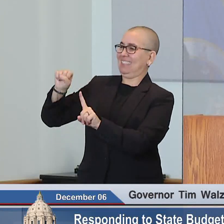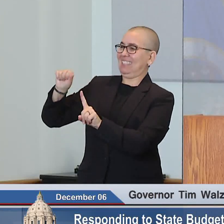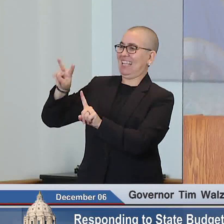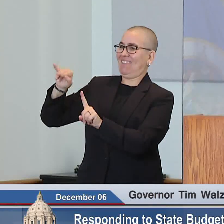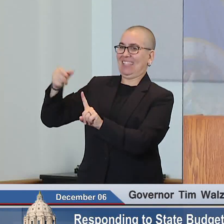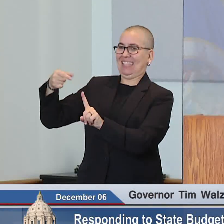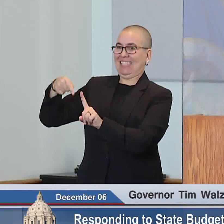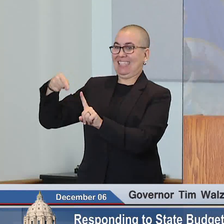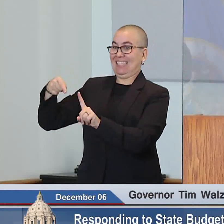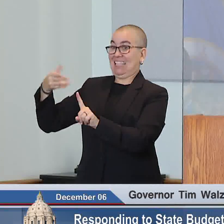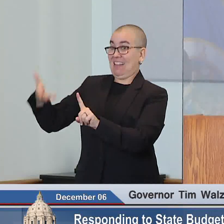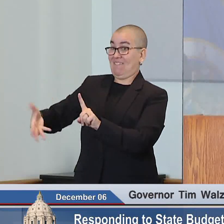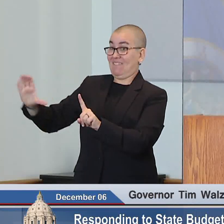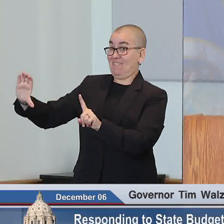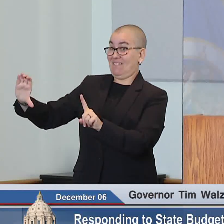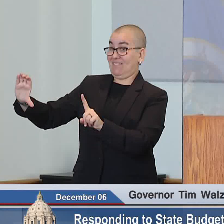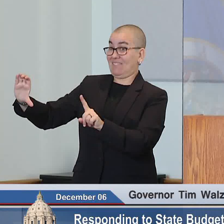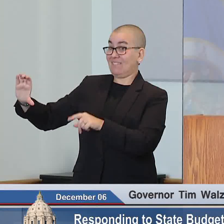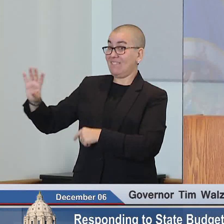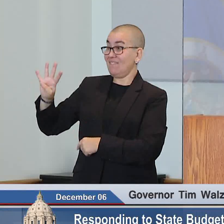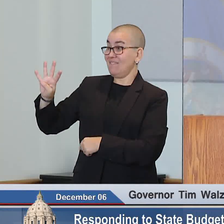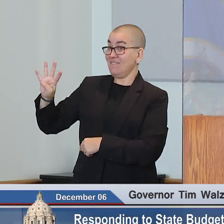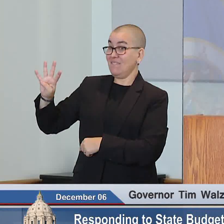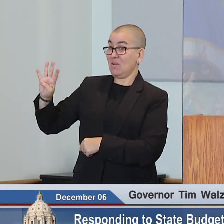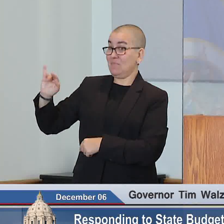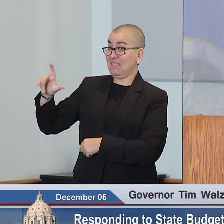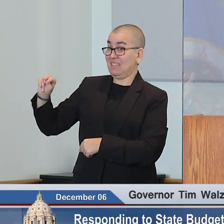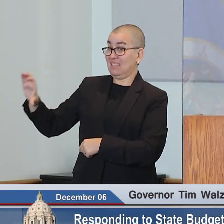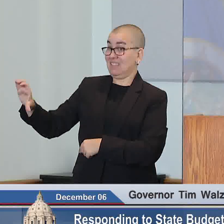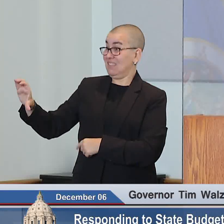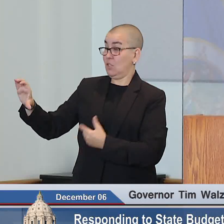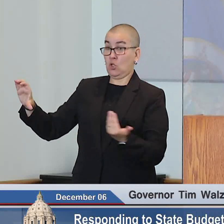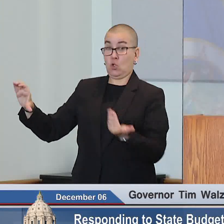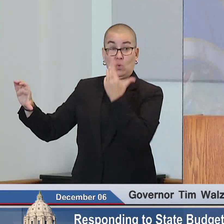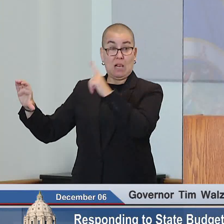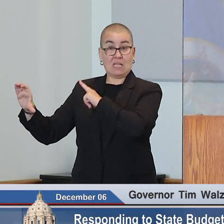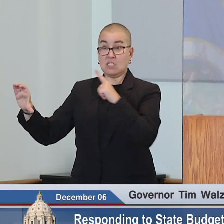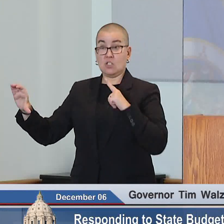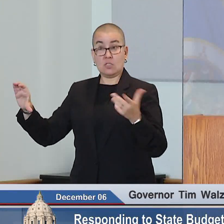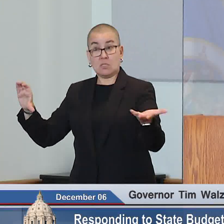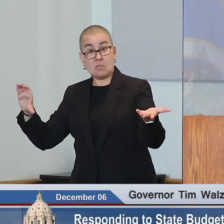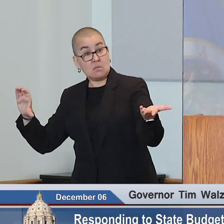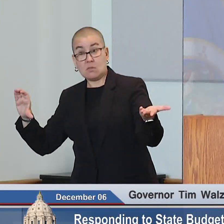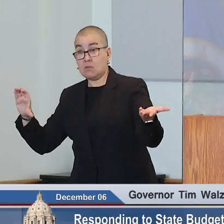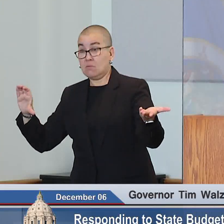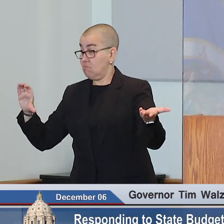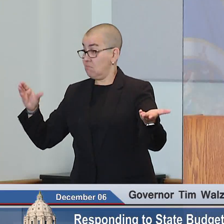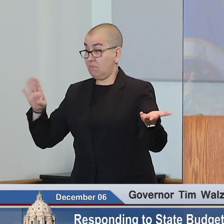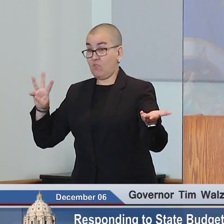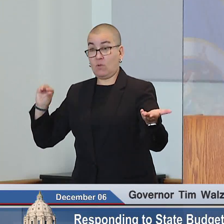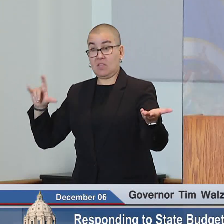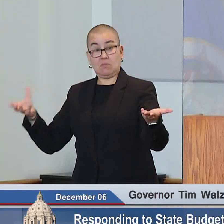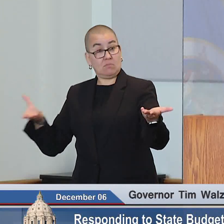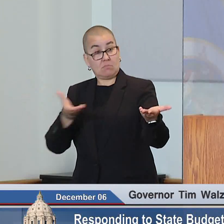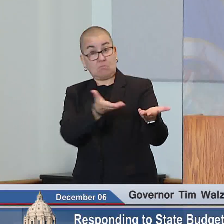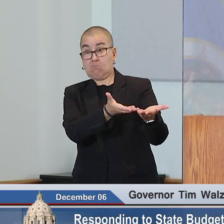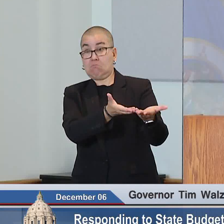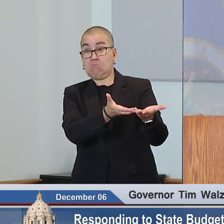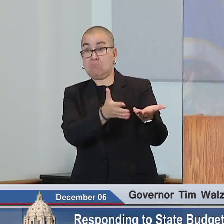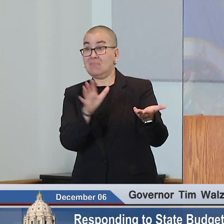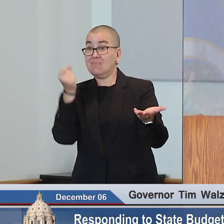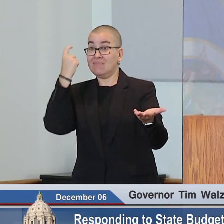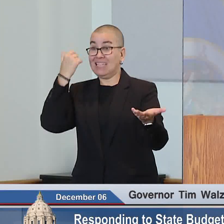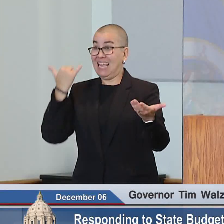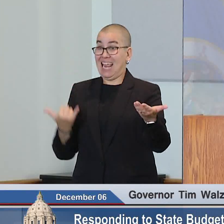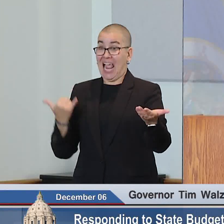incoming group of legislators, and they could have a piece of that. I think, though, with that idea of, you know, a portion of this thinking